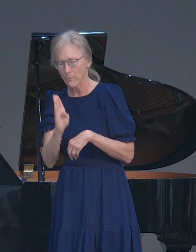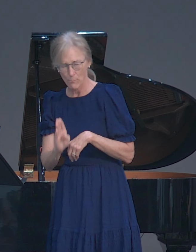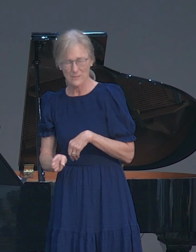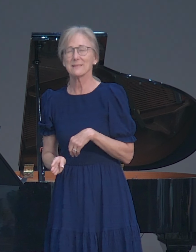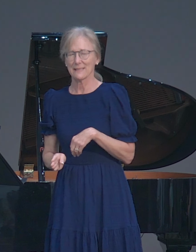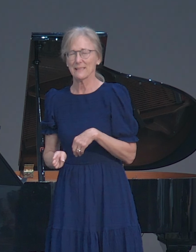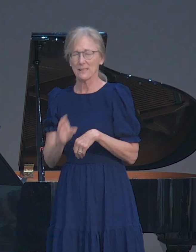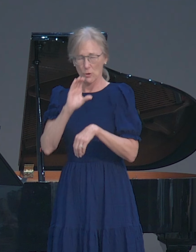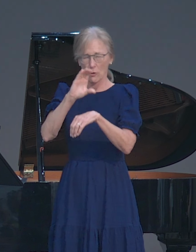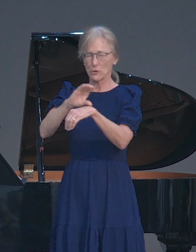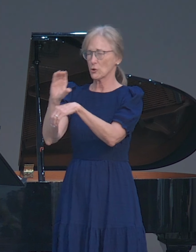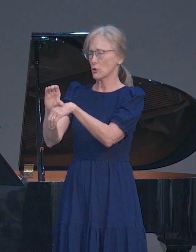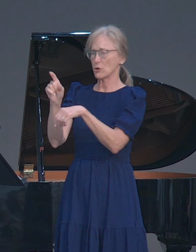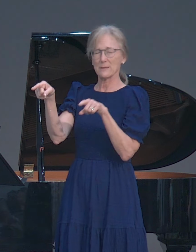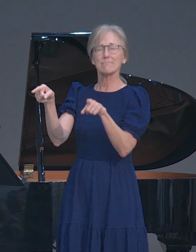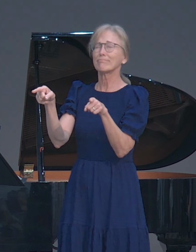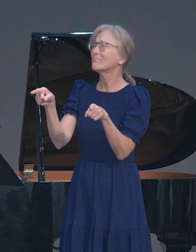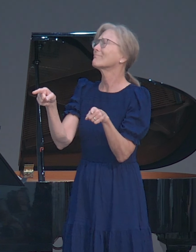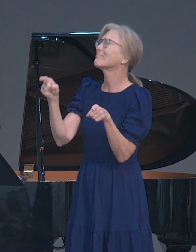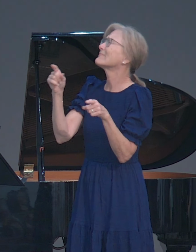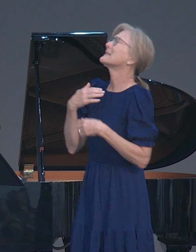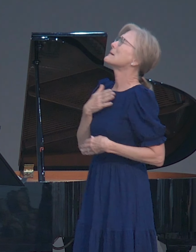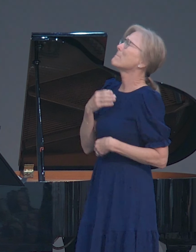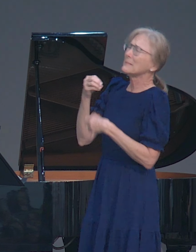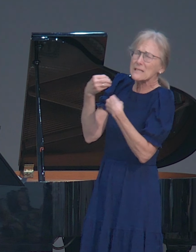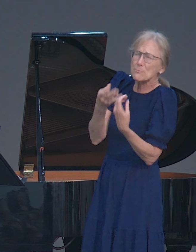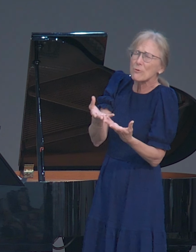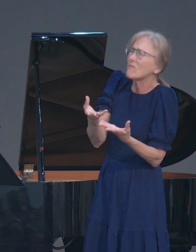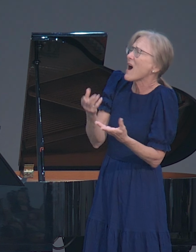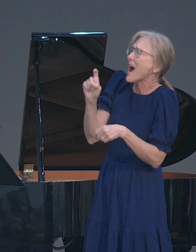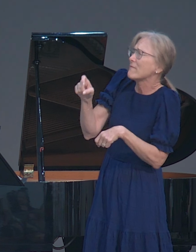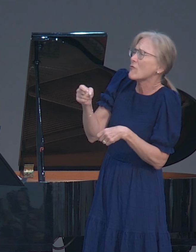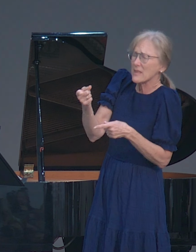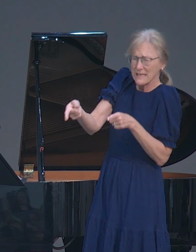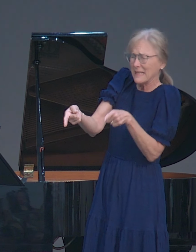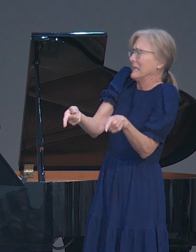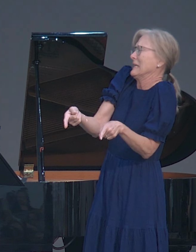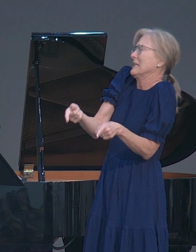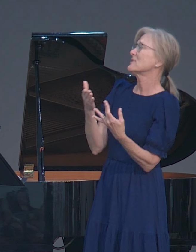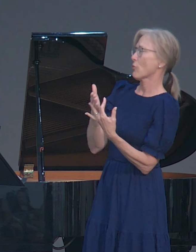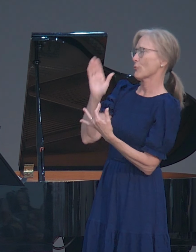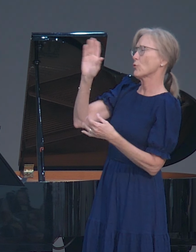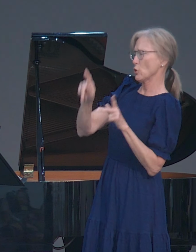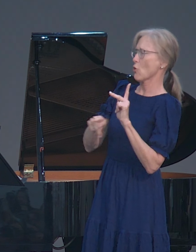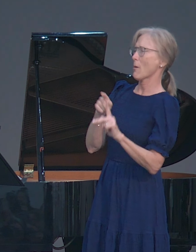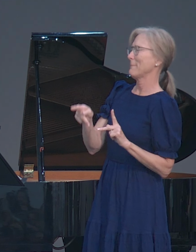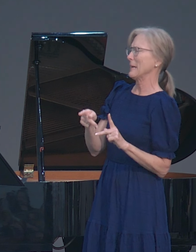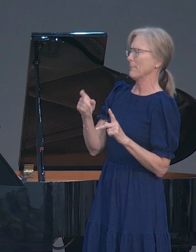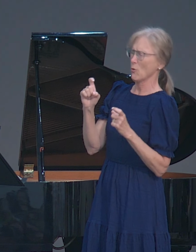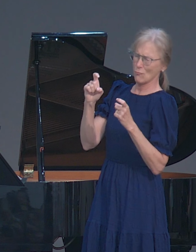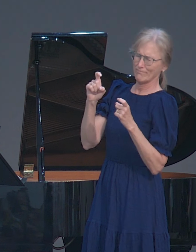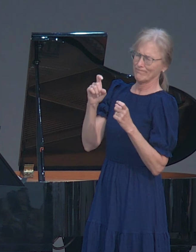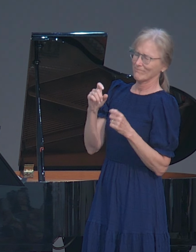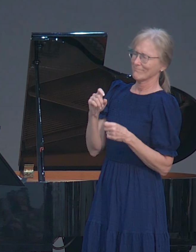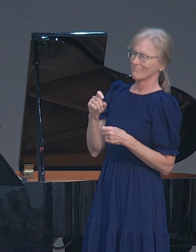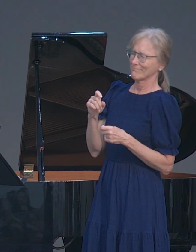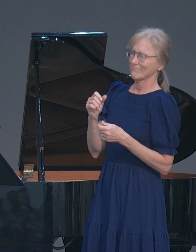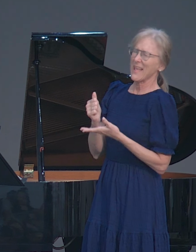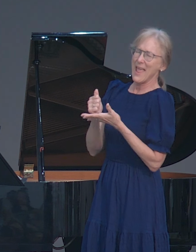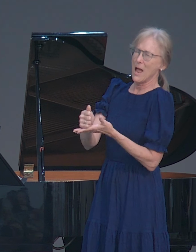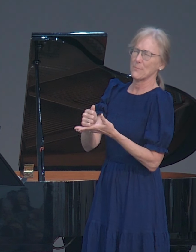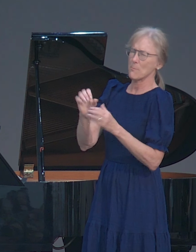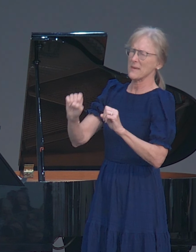Brazil. Lord, please provide for the needs of those churches through Your people and give them grace to be shining lights